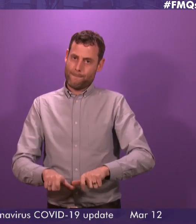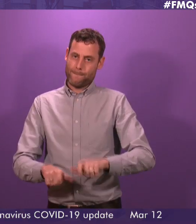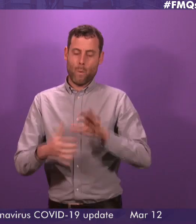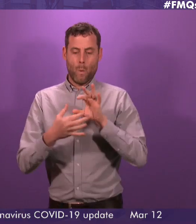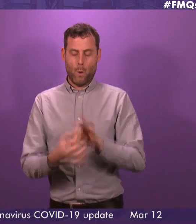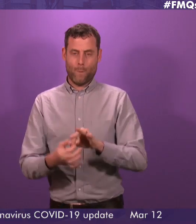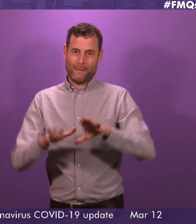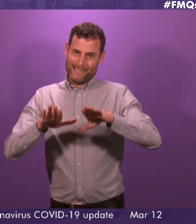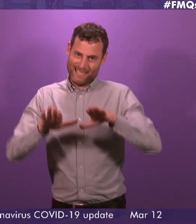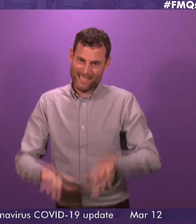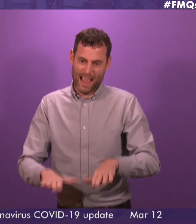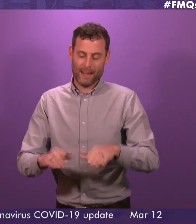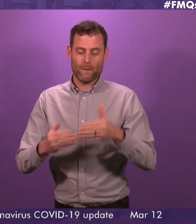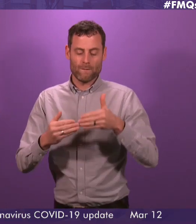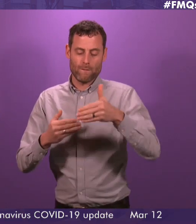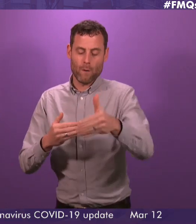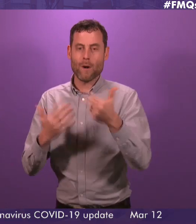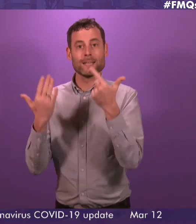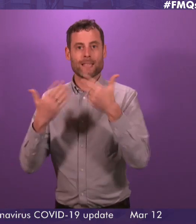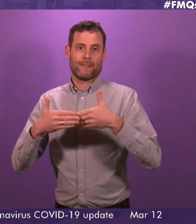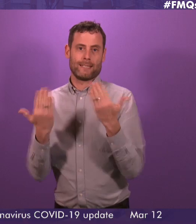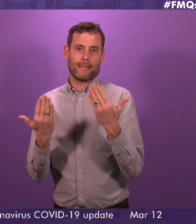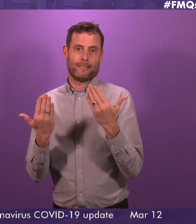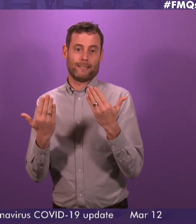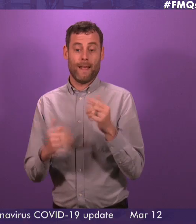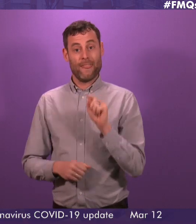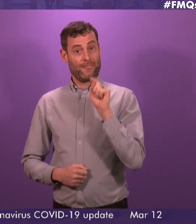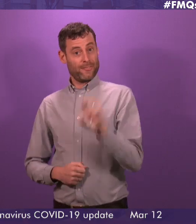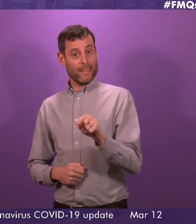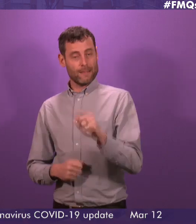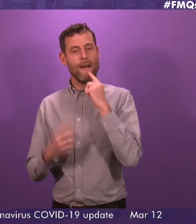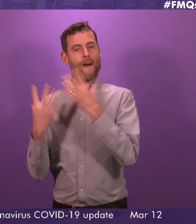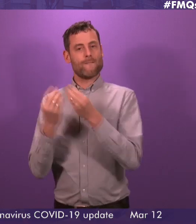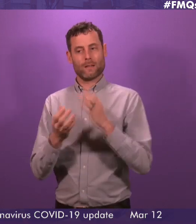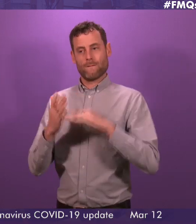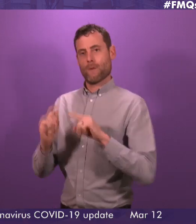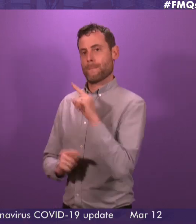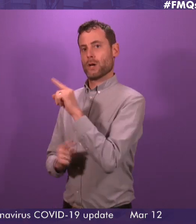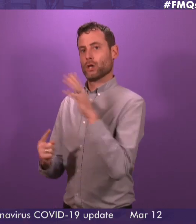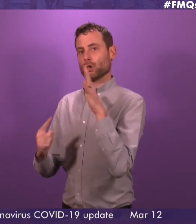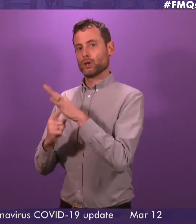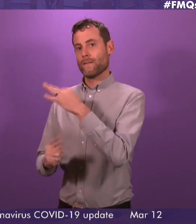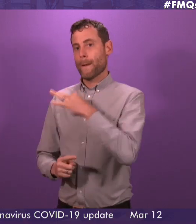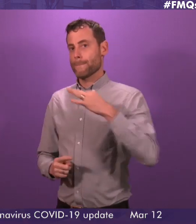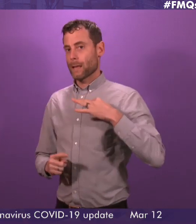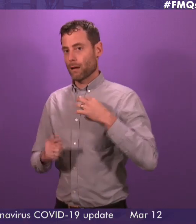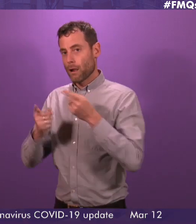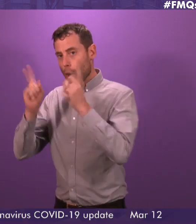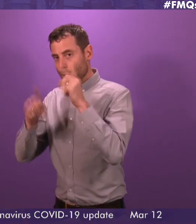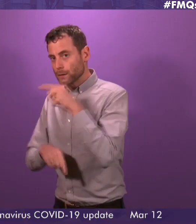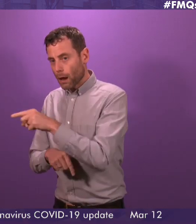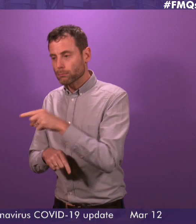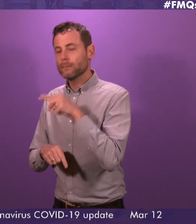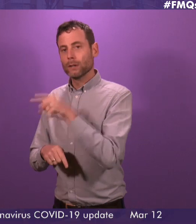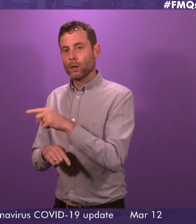7 days. That is advice from our Chief Medical Officers based on the scientific advice